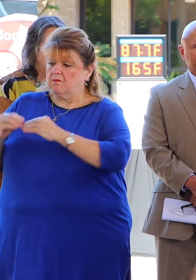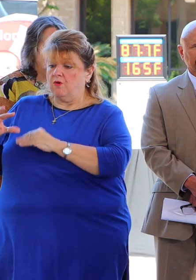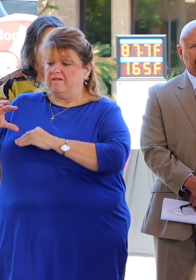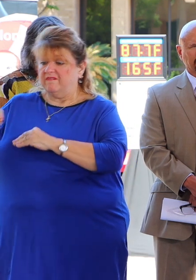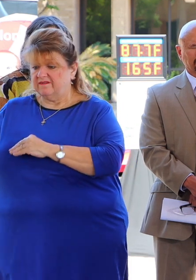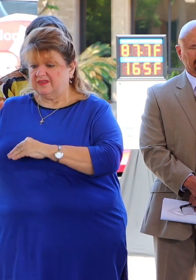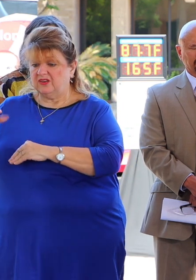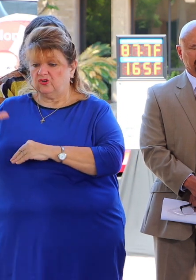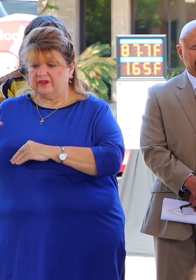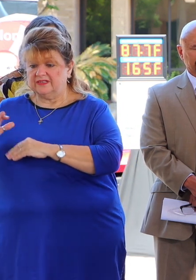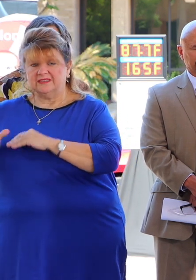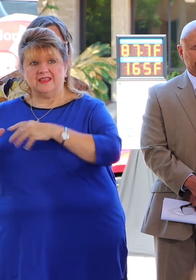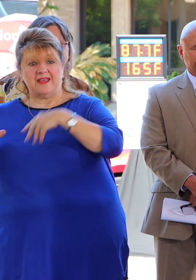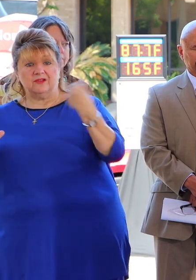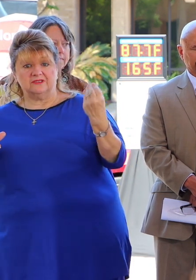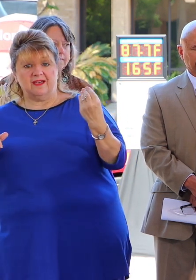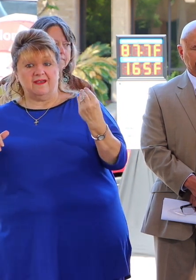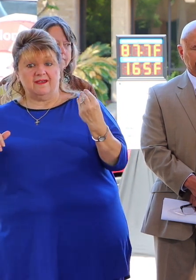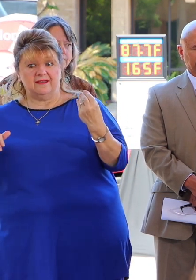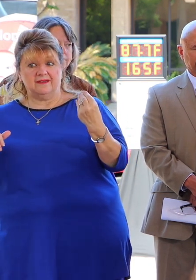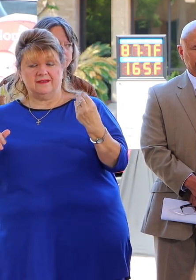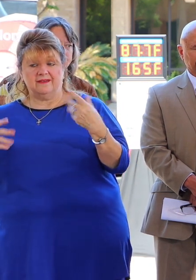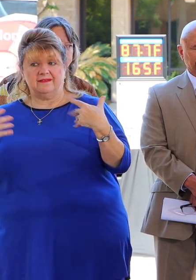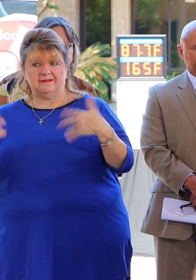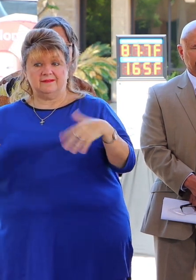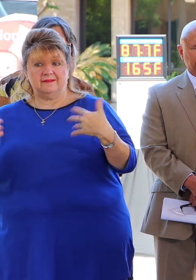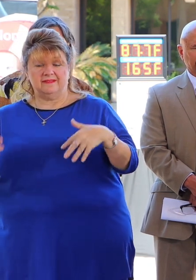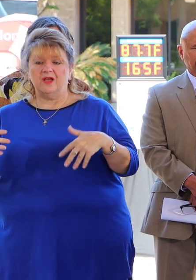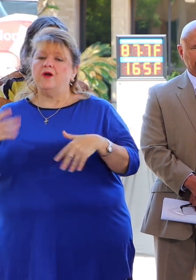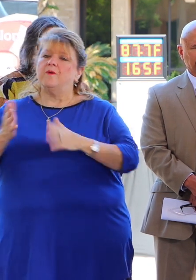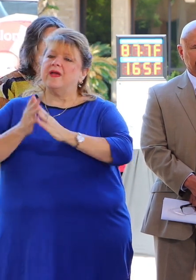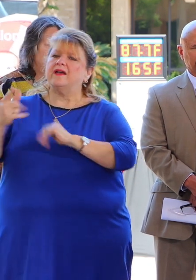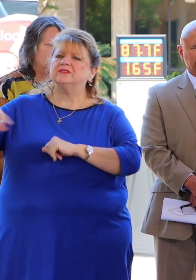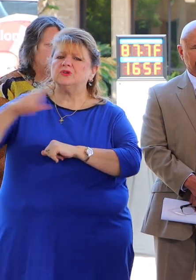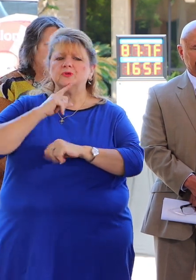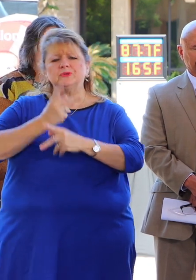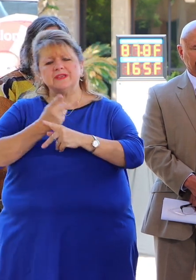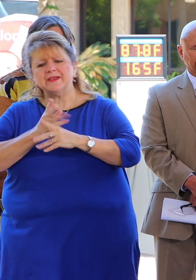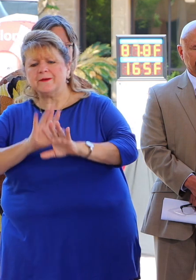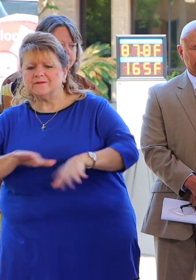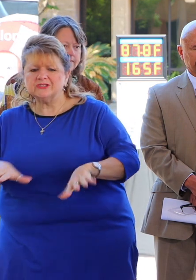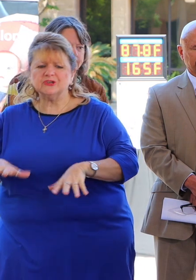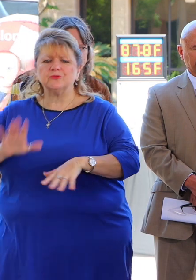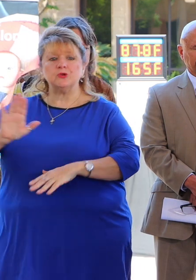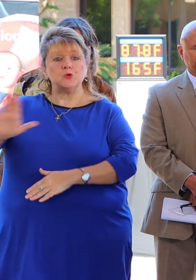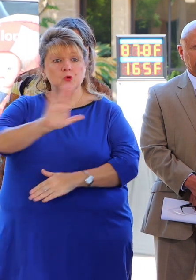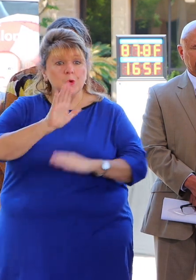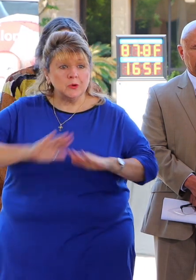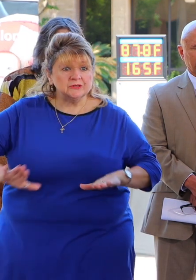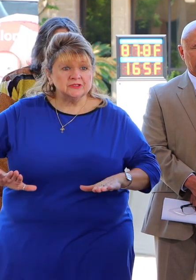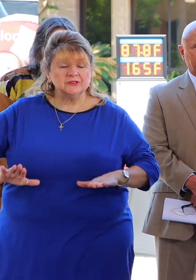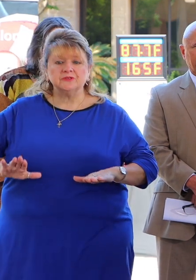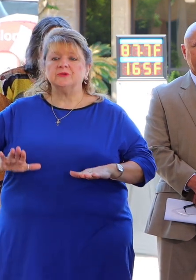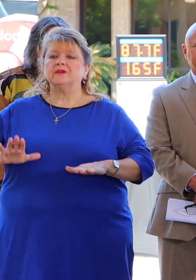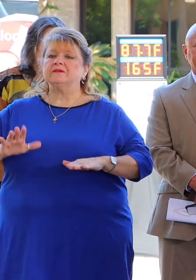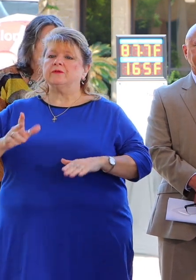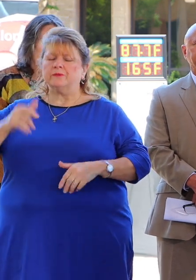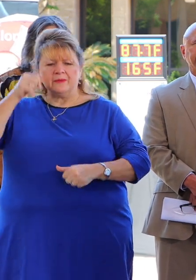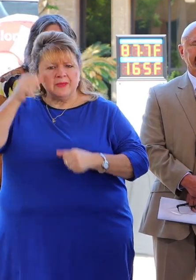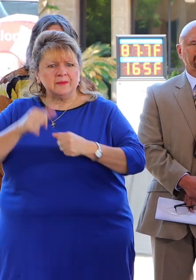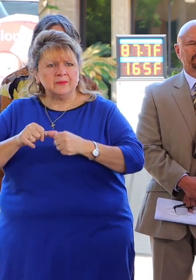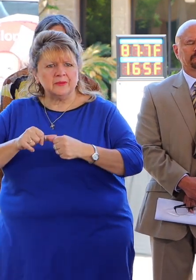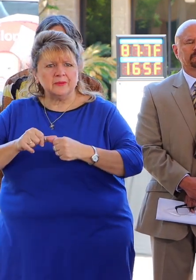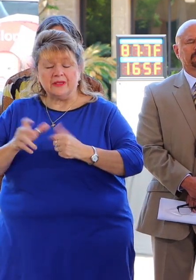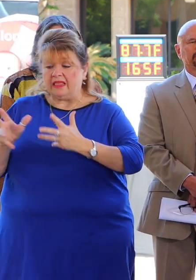call on all child caregivers to do their part in promoting the dangers of leaving children